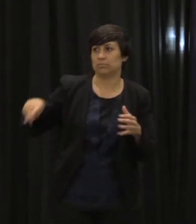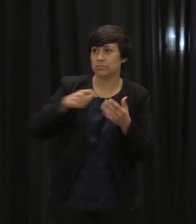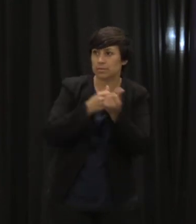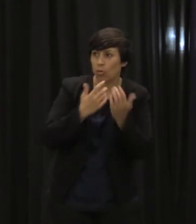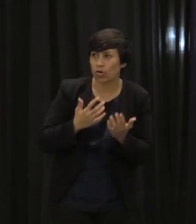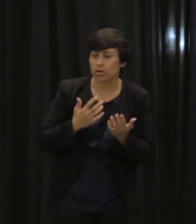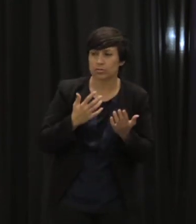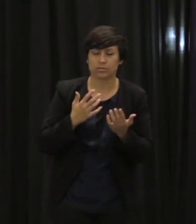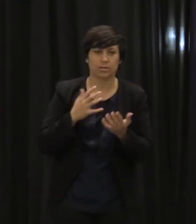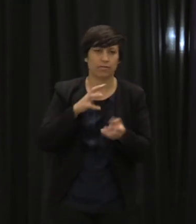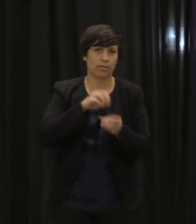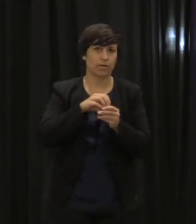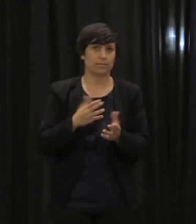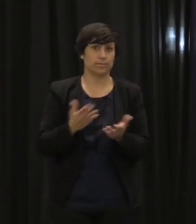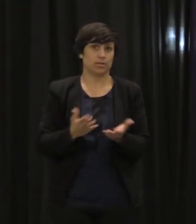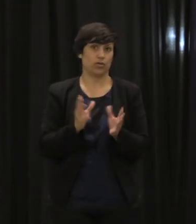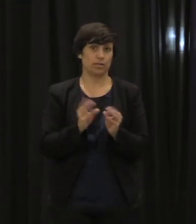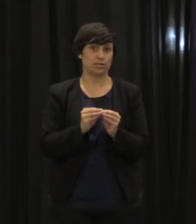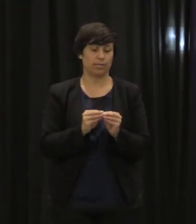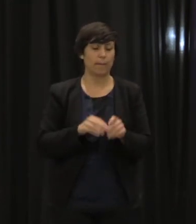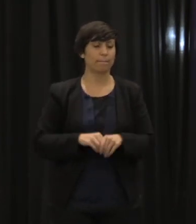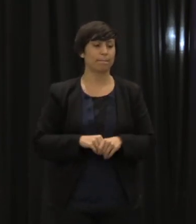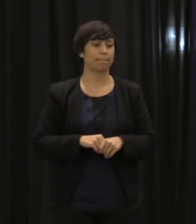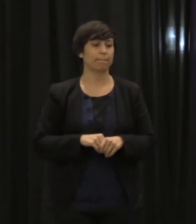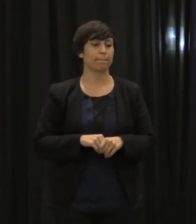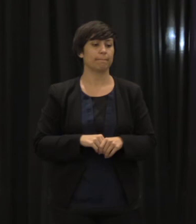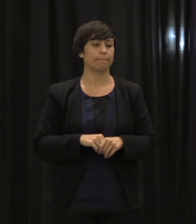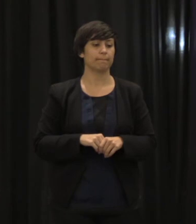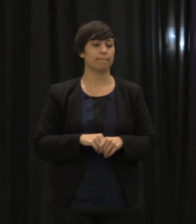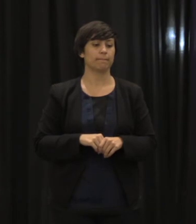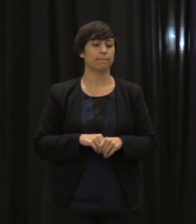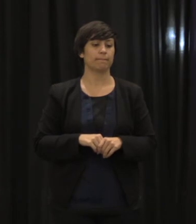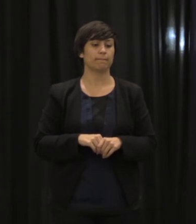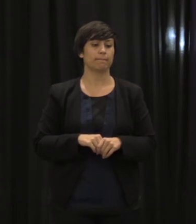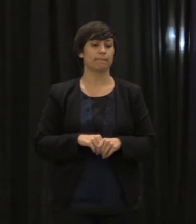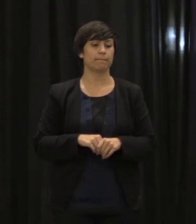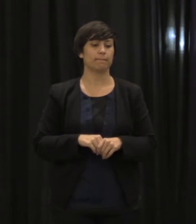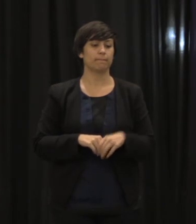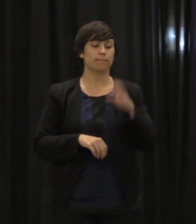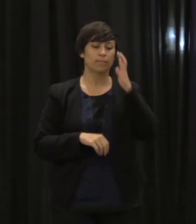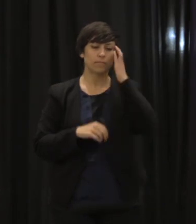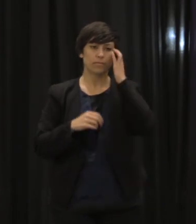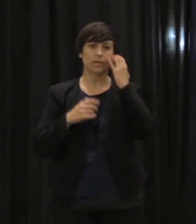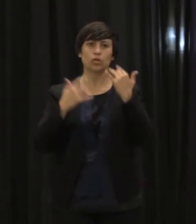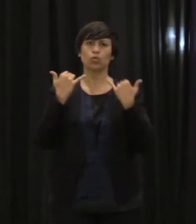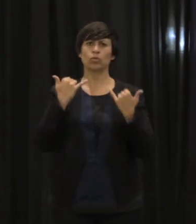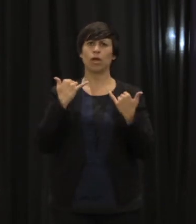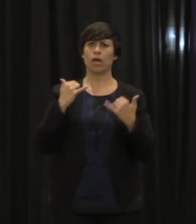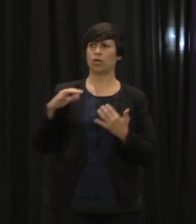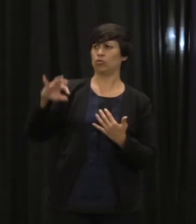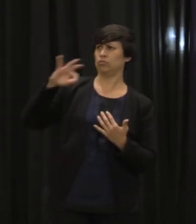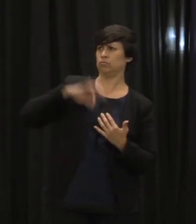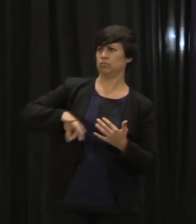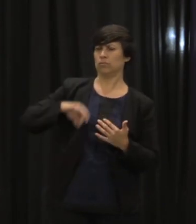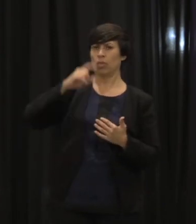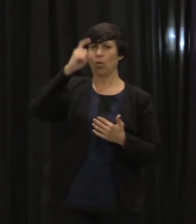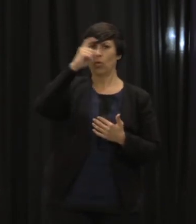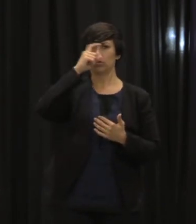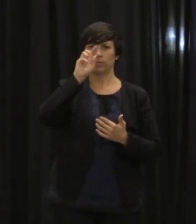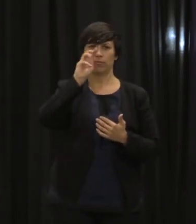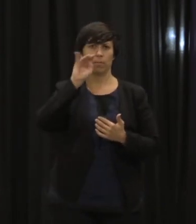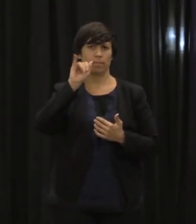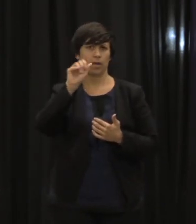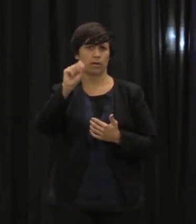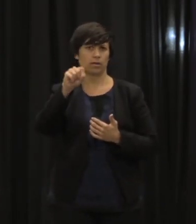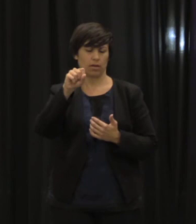this summit. Please leave this plenary today, not just with the wisdom that Mia has imparted in all of us, but with a